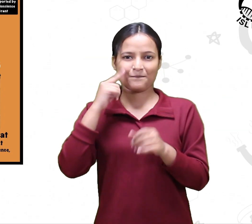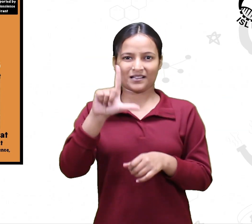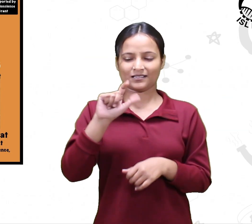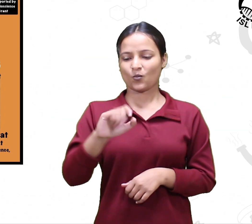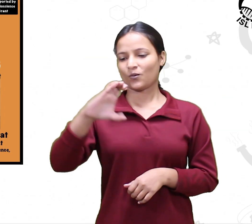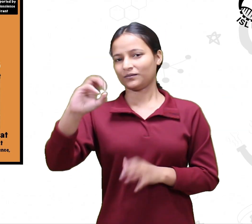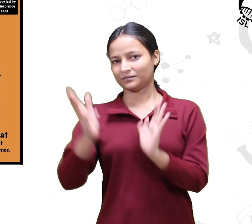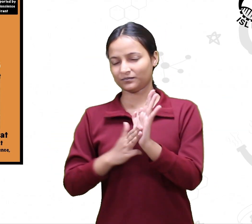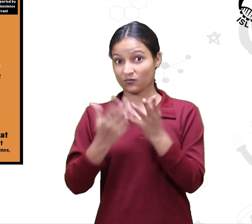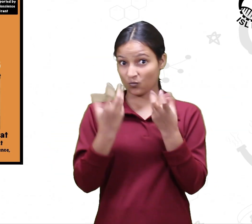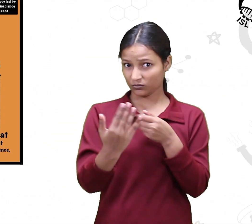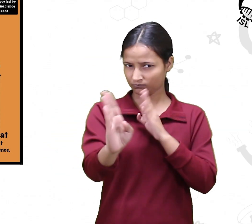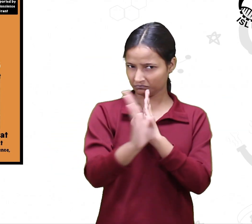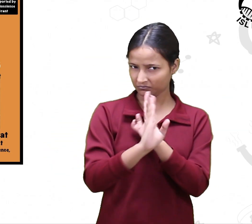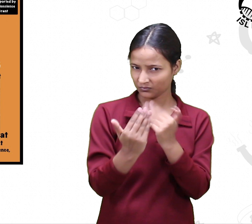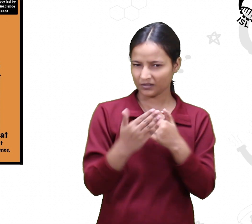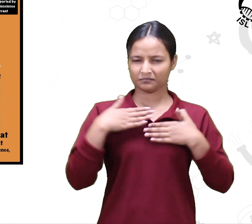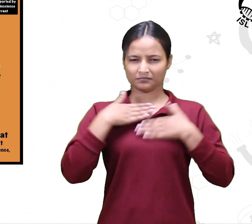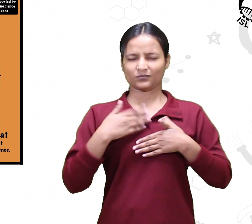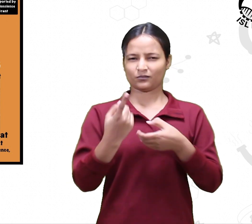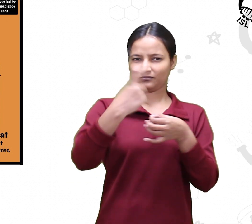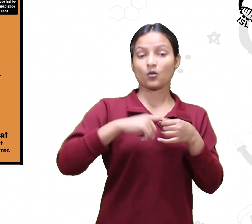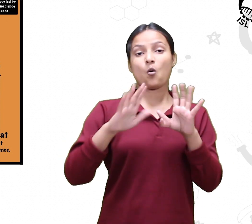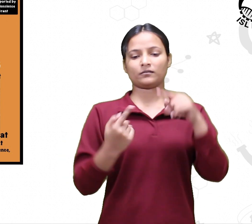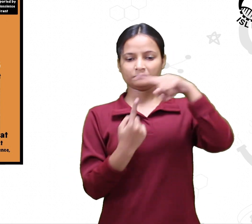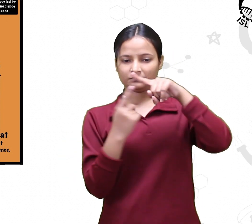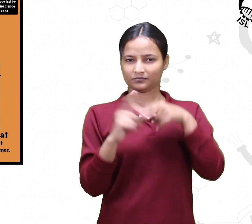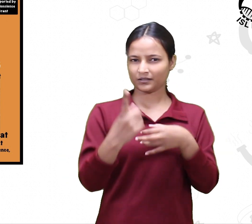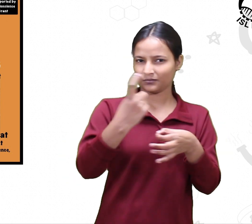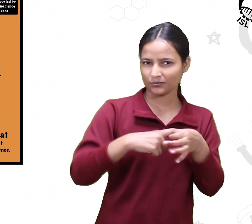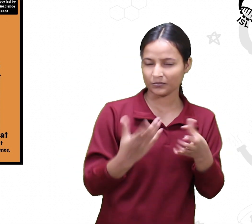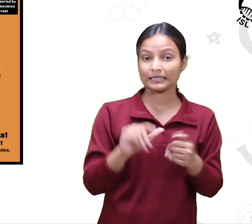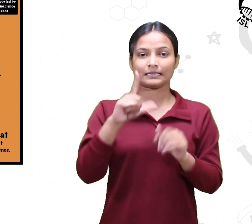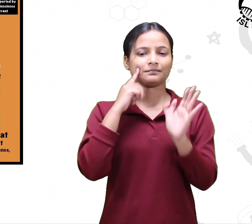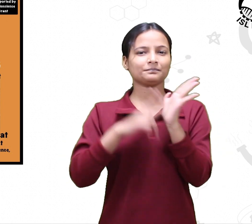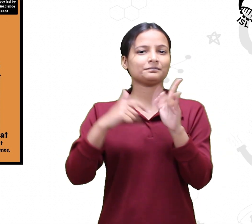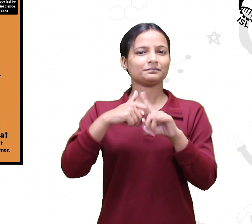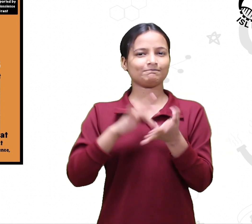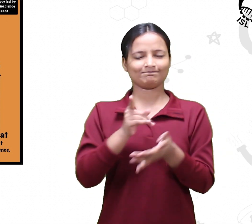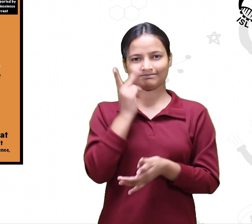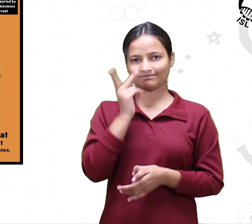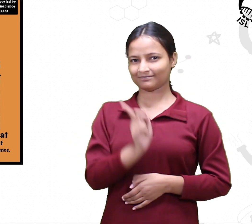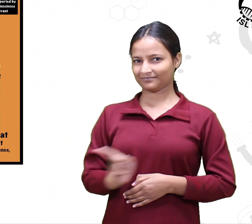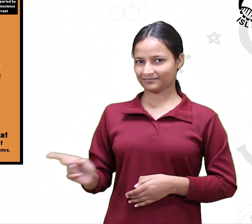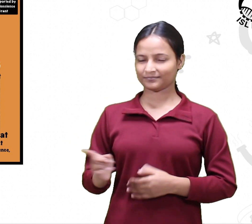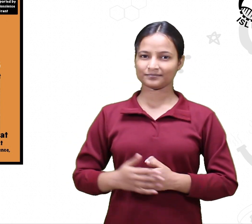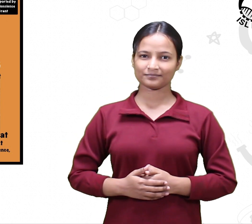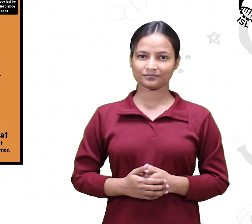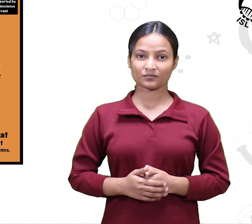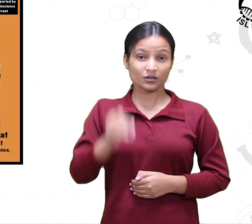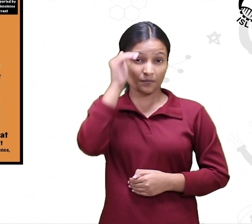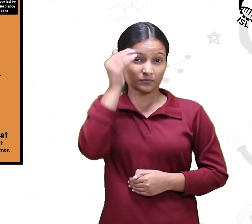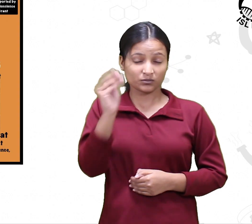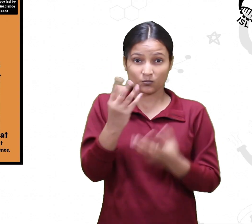indiaaskswhy@gmail.com. If you would like to talk to us directly, then join the fun on our Telegram group. Again, the link is in the show